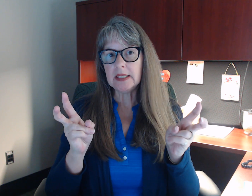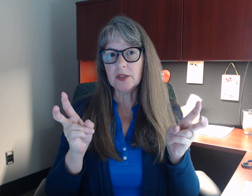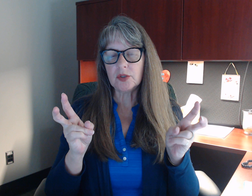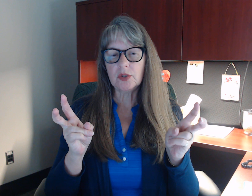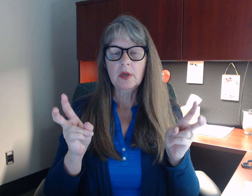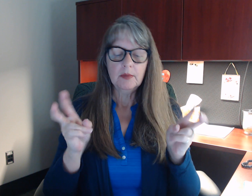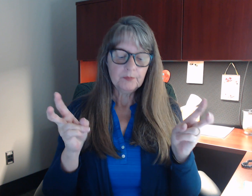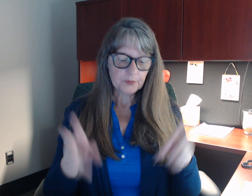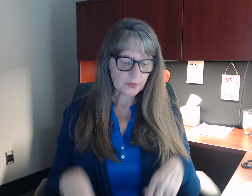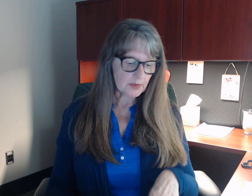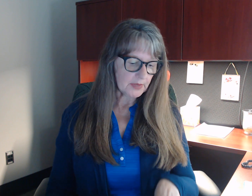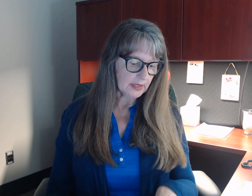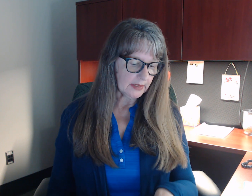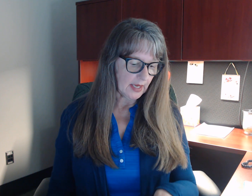is something like that.